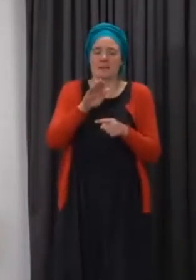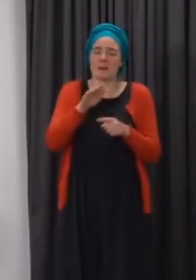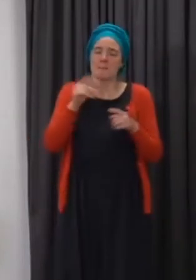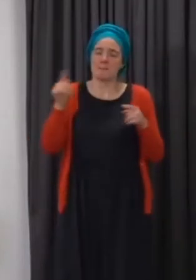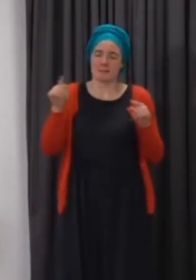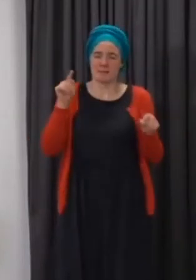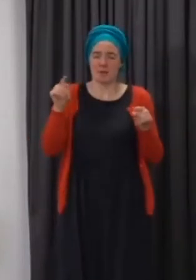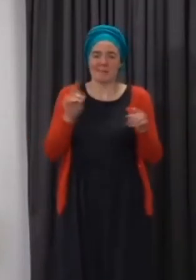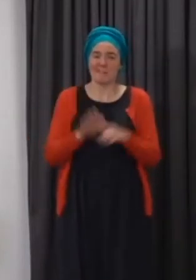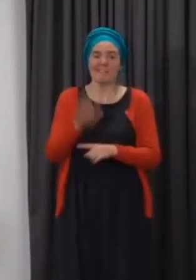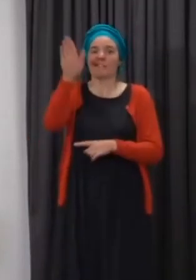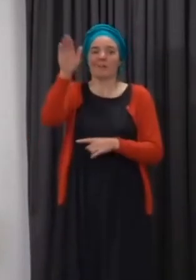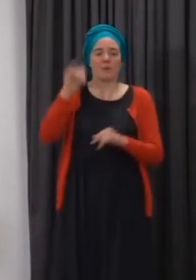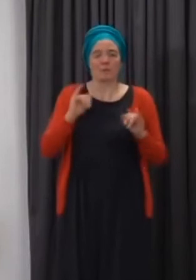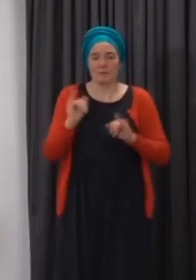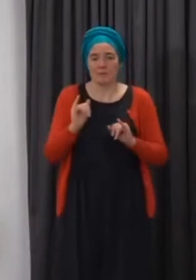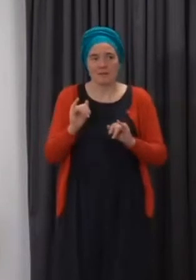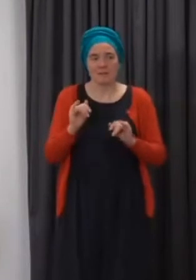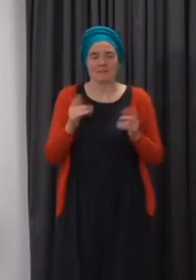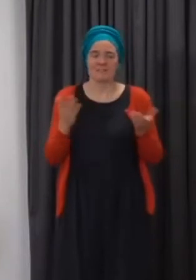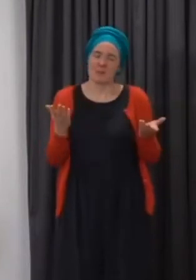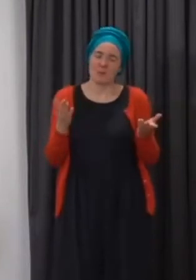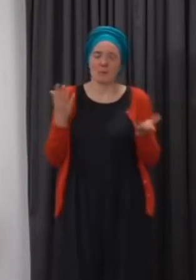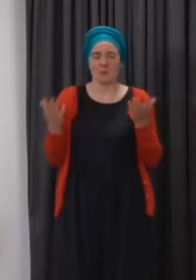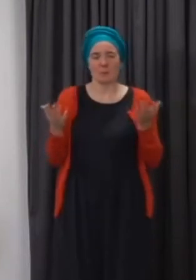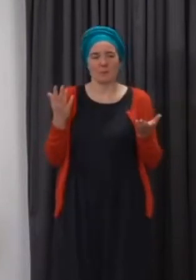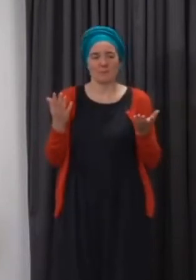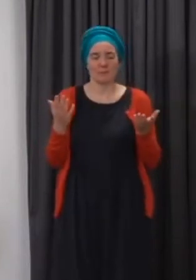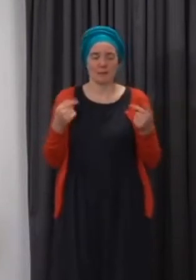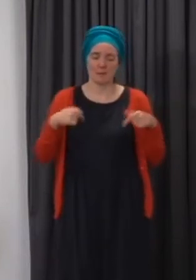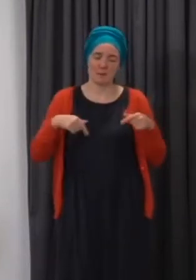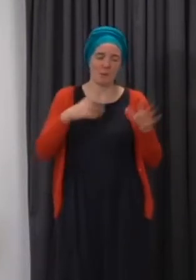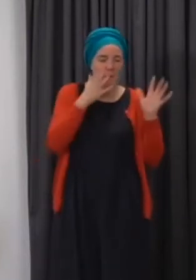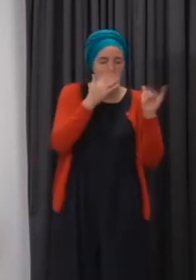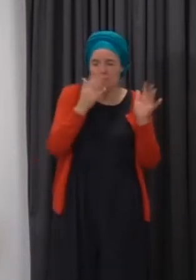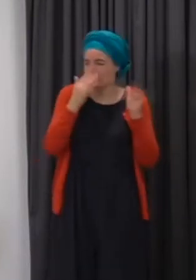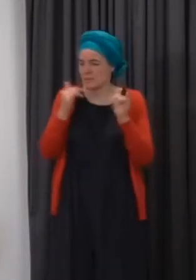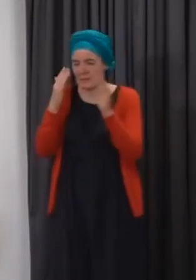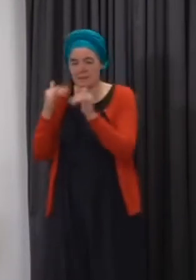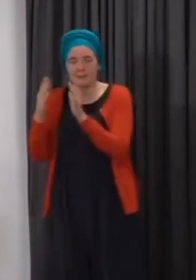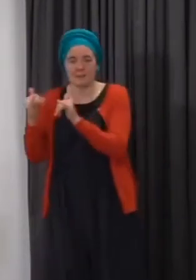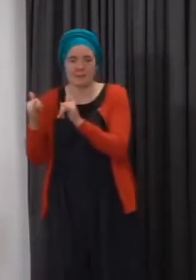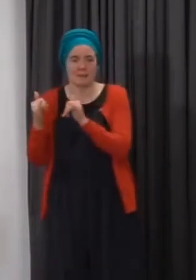in these measures for a reason. We are trying to make sure that reproduction value in the community